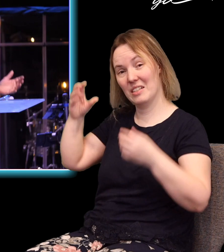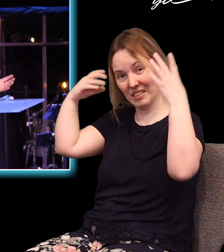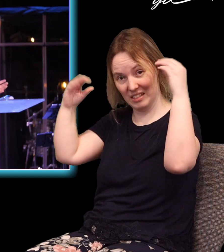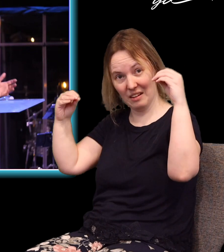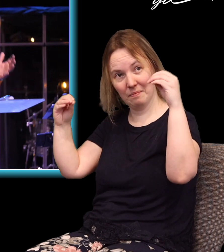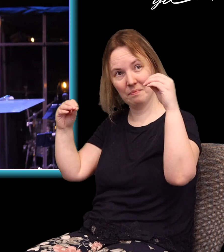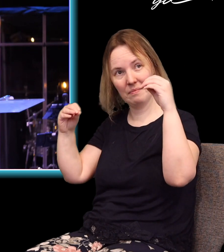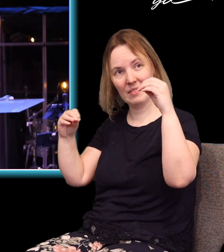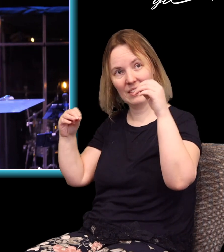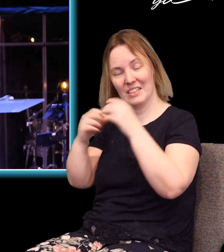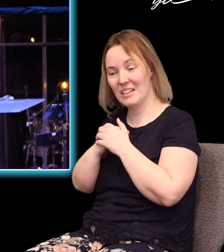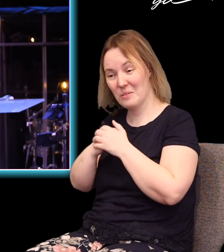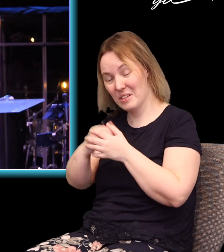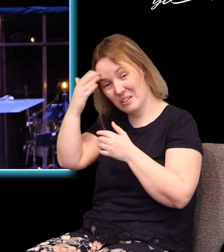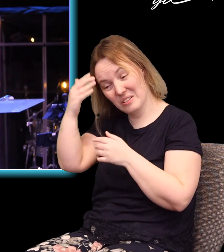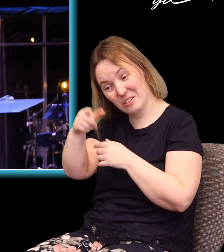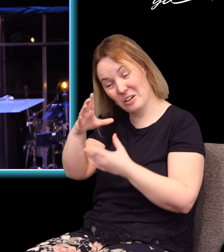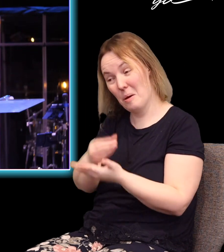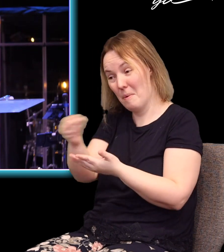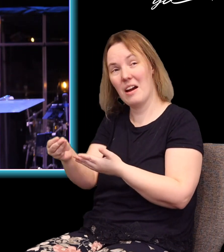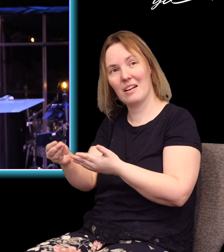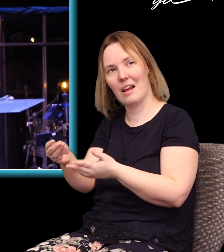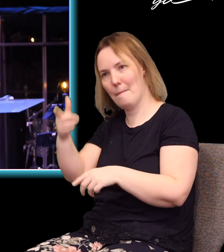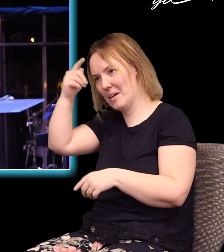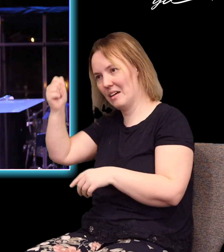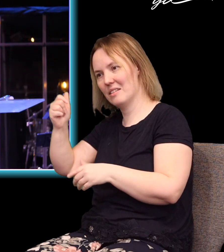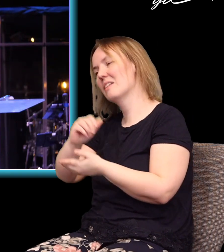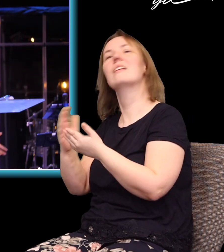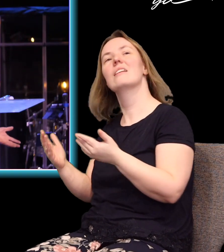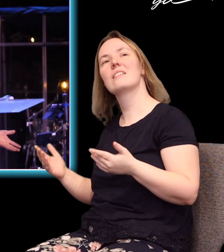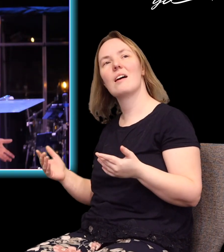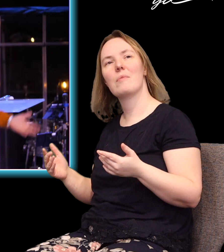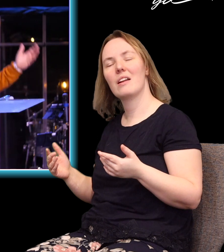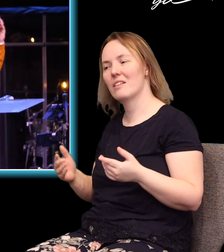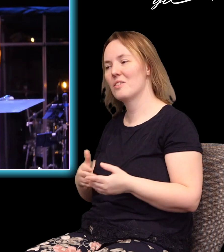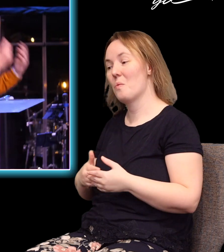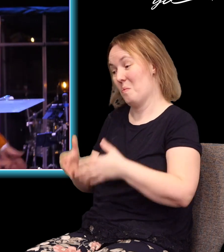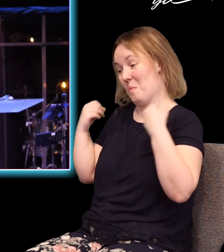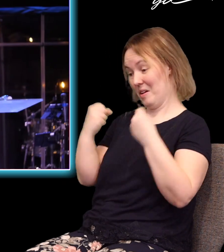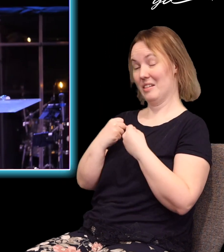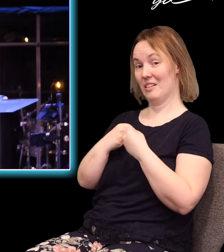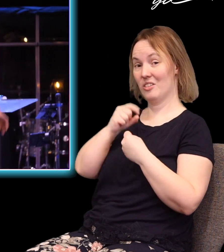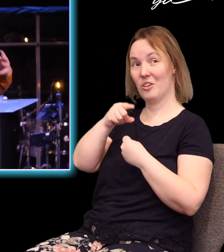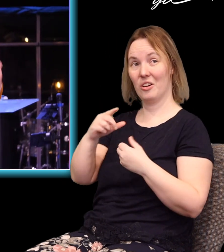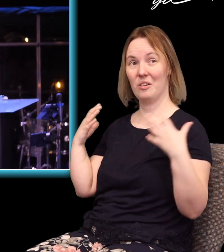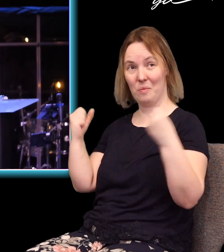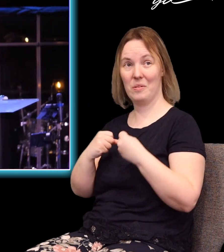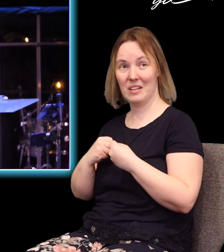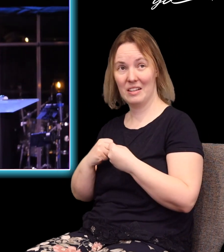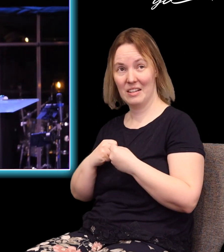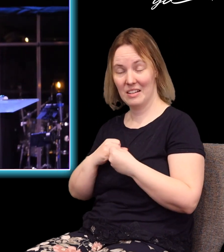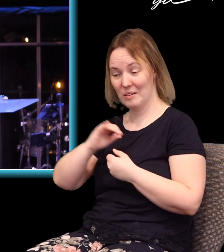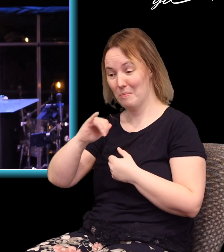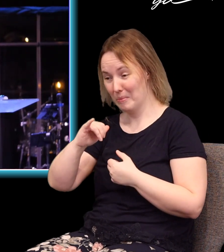know what, because we know you, you're going to buy it. And because somebody else wears it, you're going to think it's in style, and you're going to wear it, and you're both